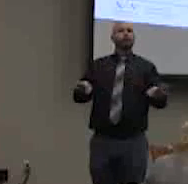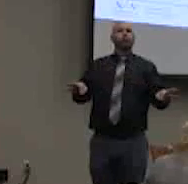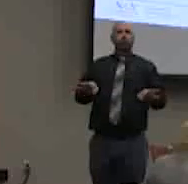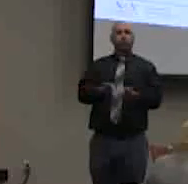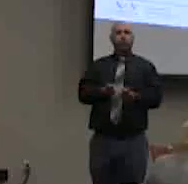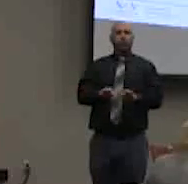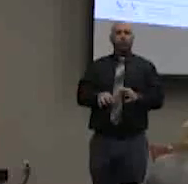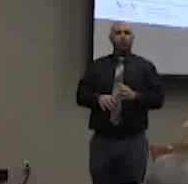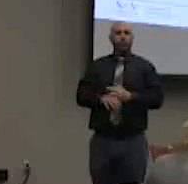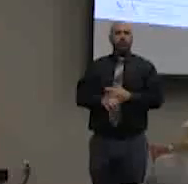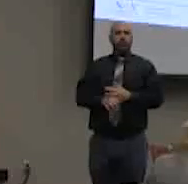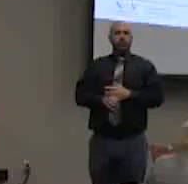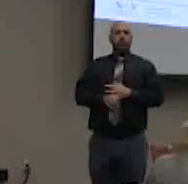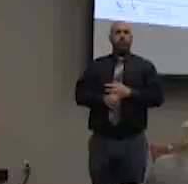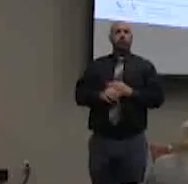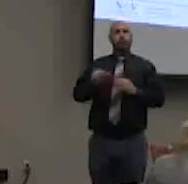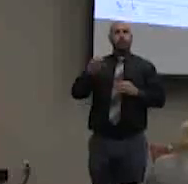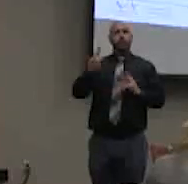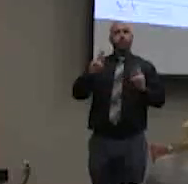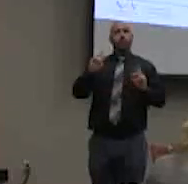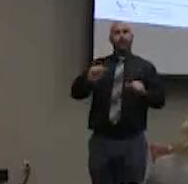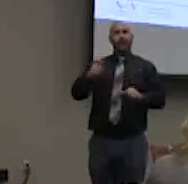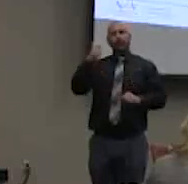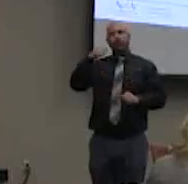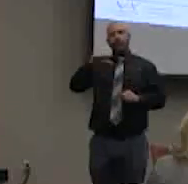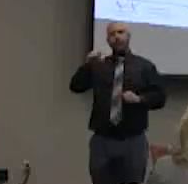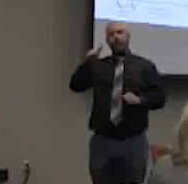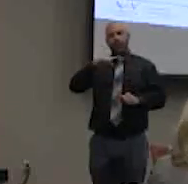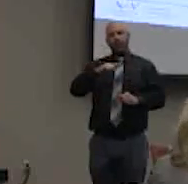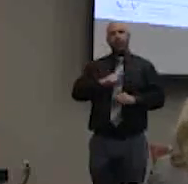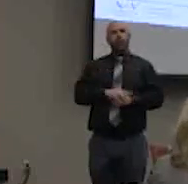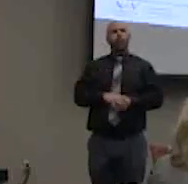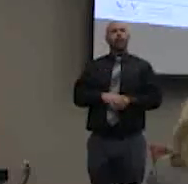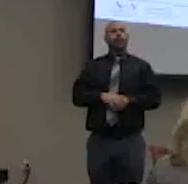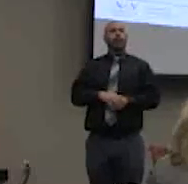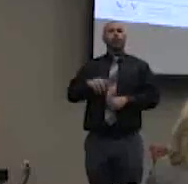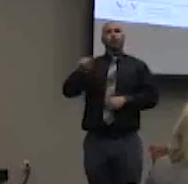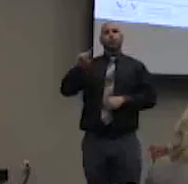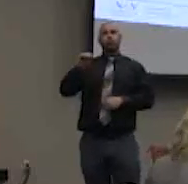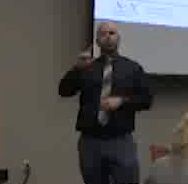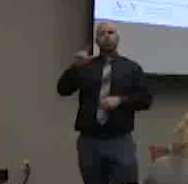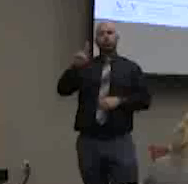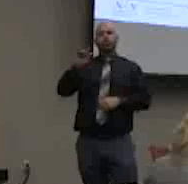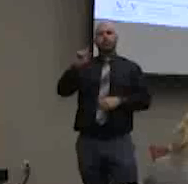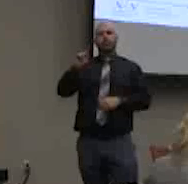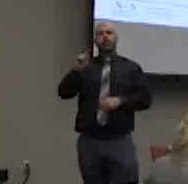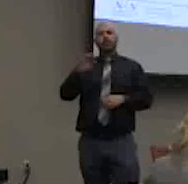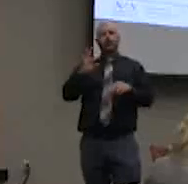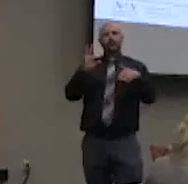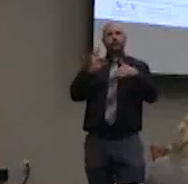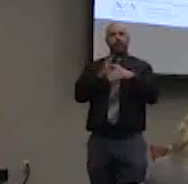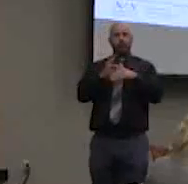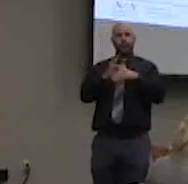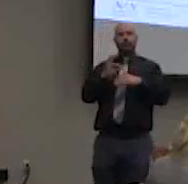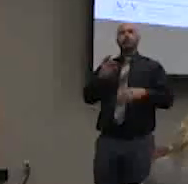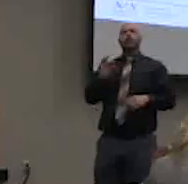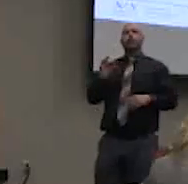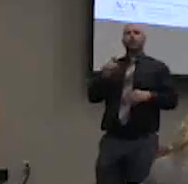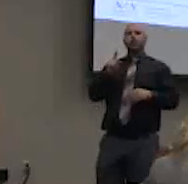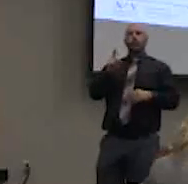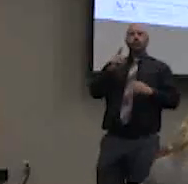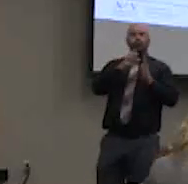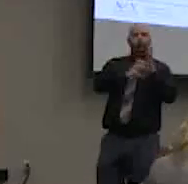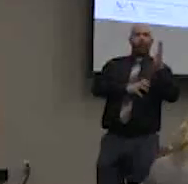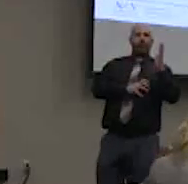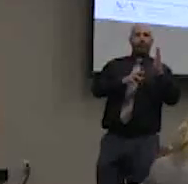them. The toolkit content that you will, you have draft talking points in your